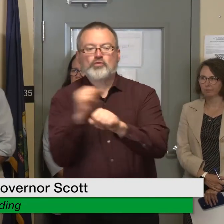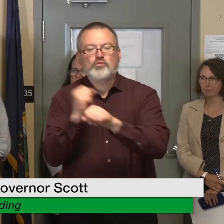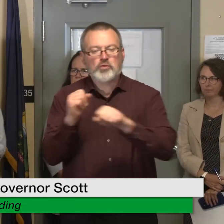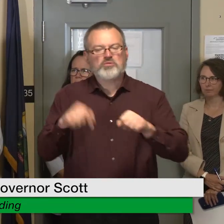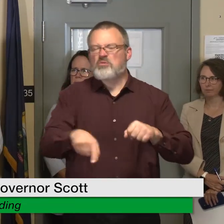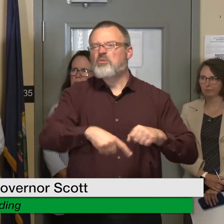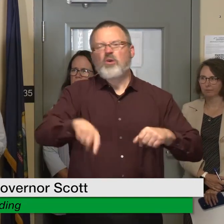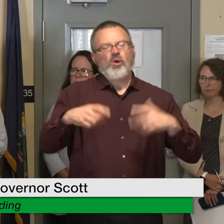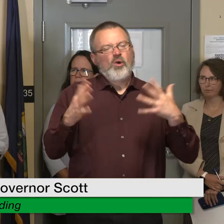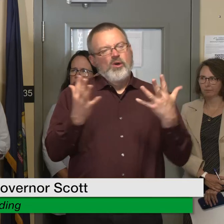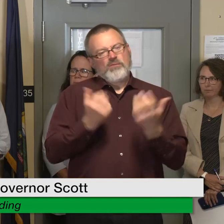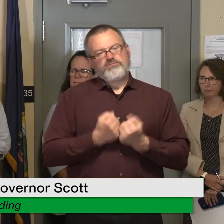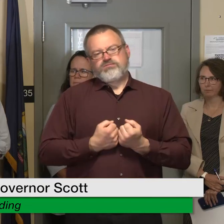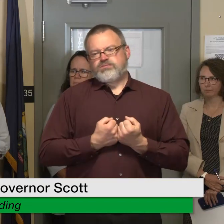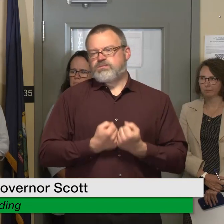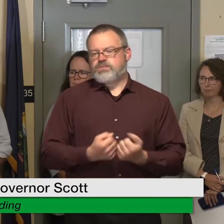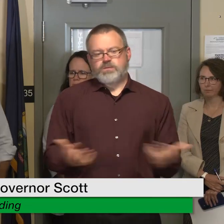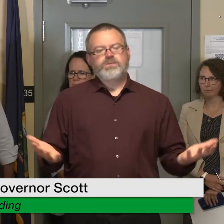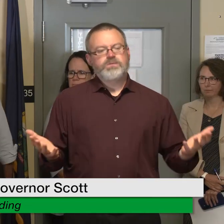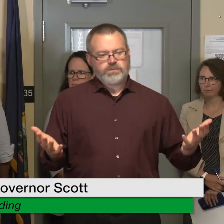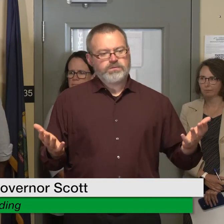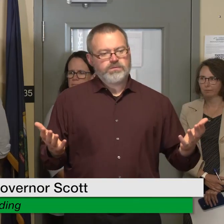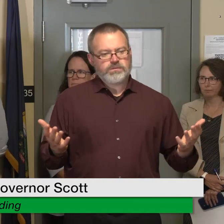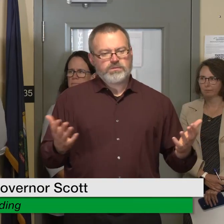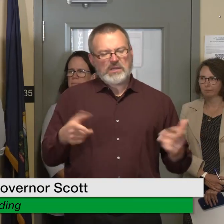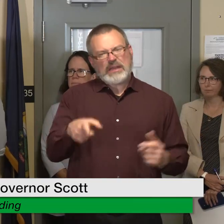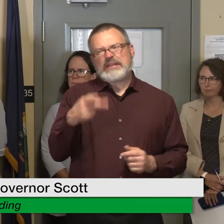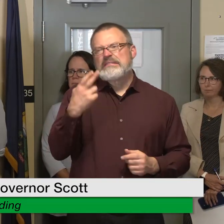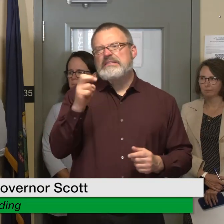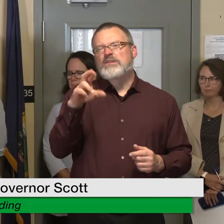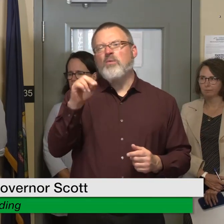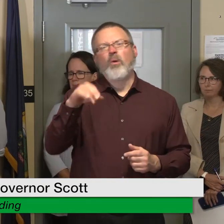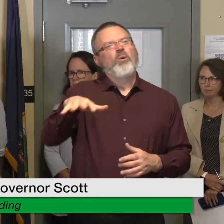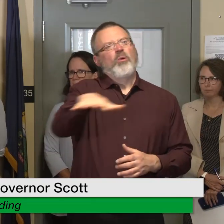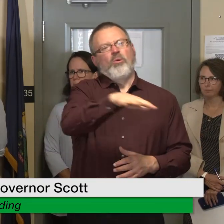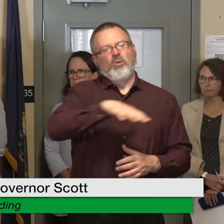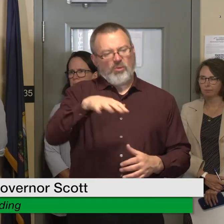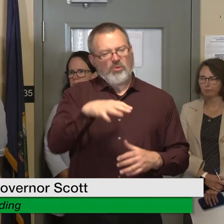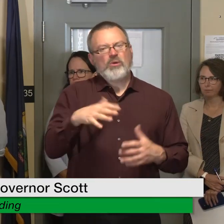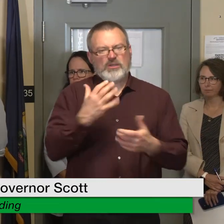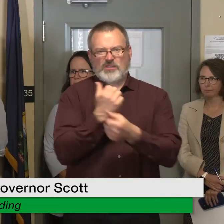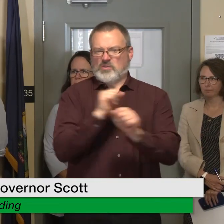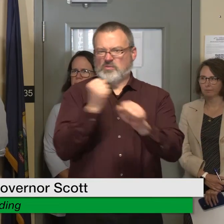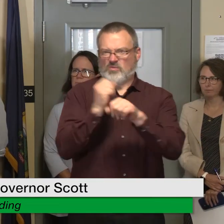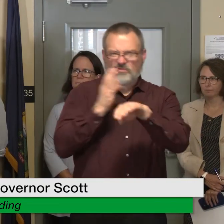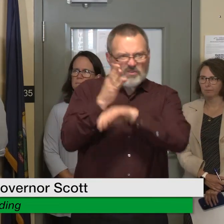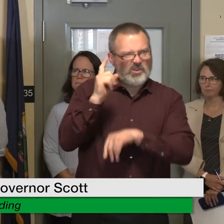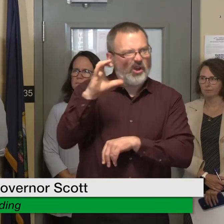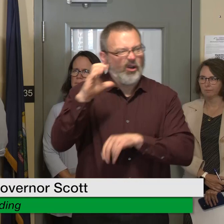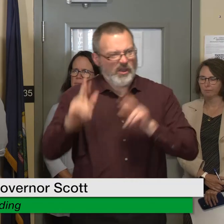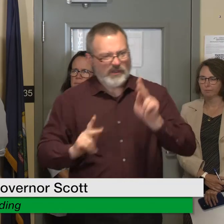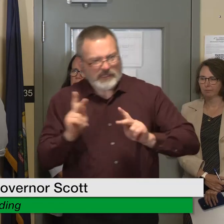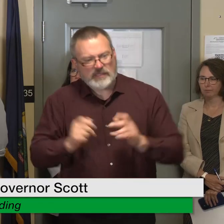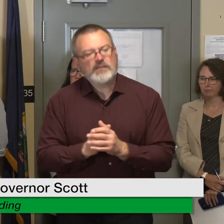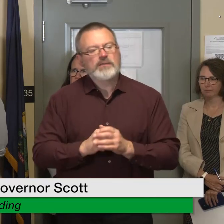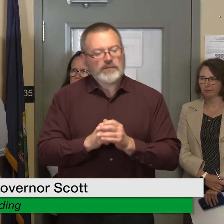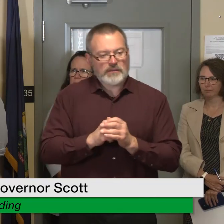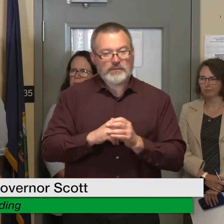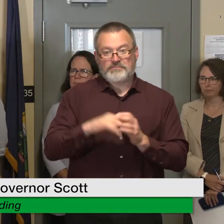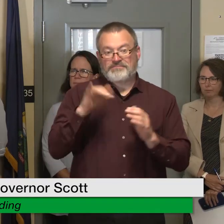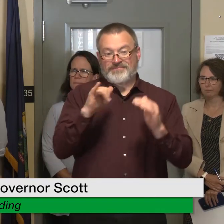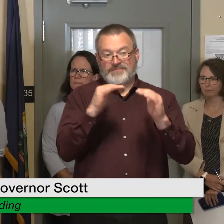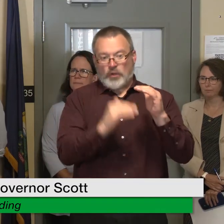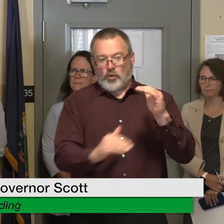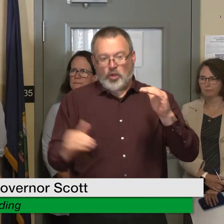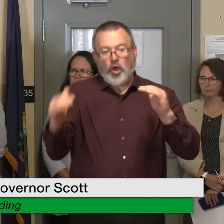can call heroic work. And now the recovery teams of Vermont Emergency Management will step in to take on